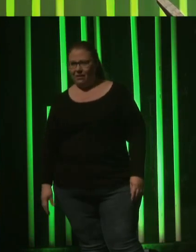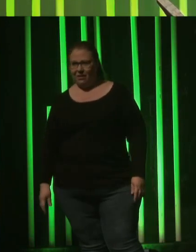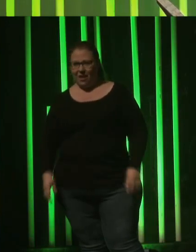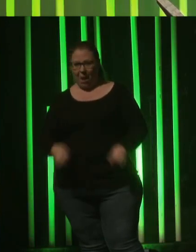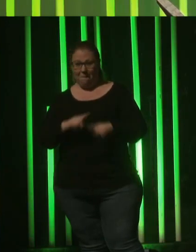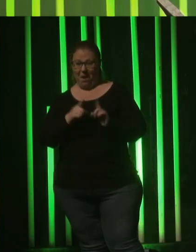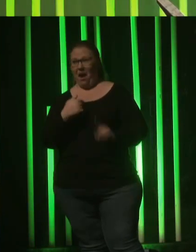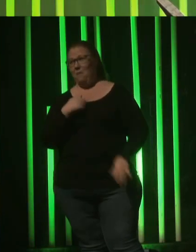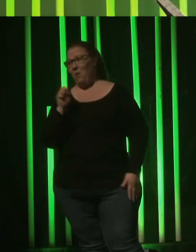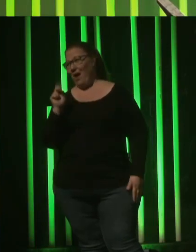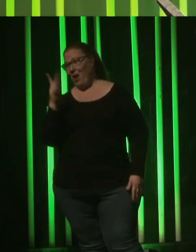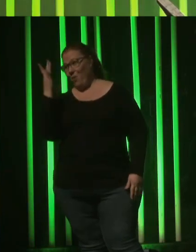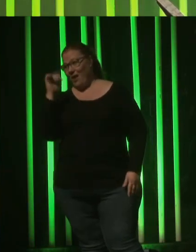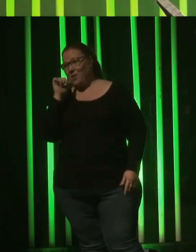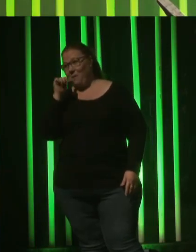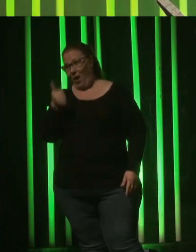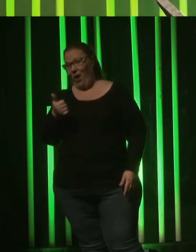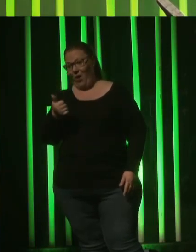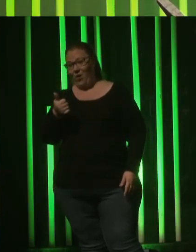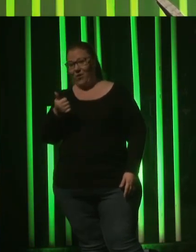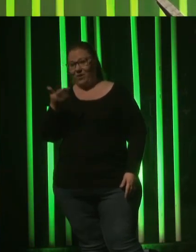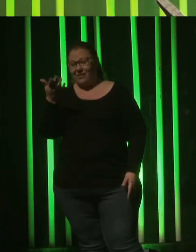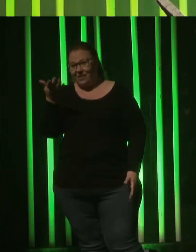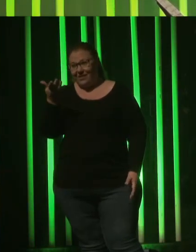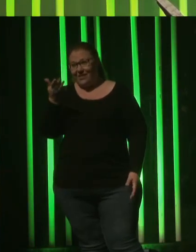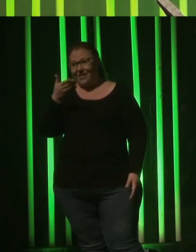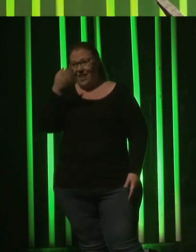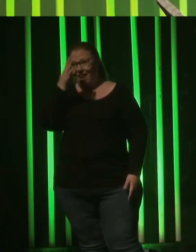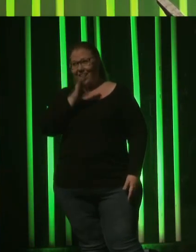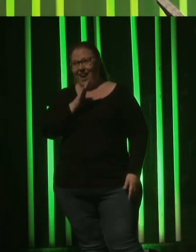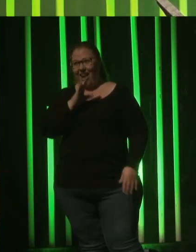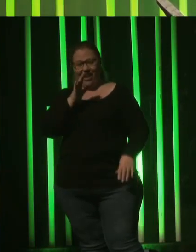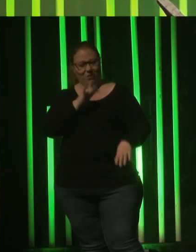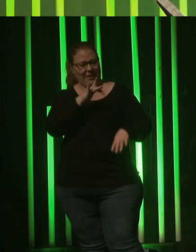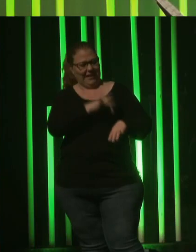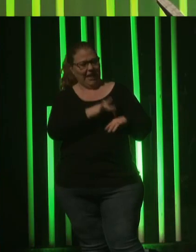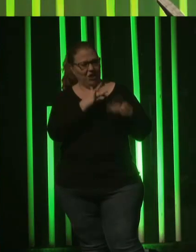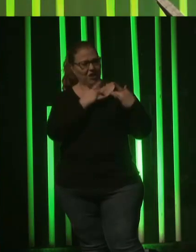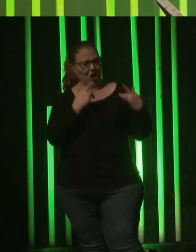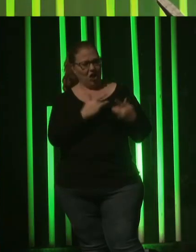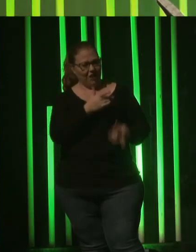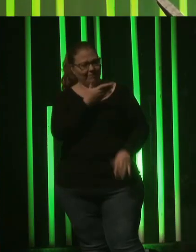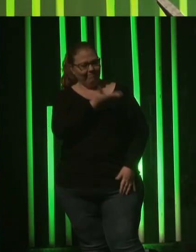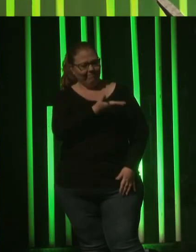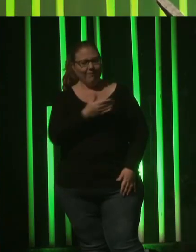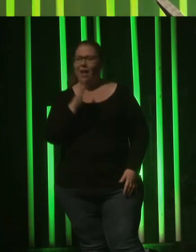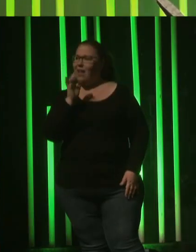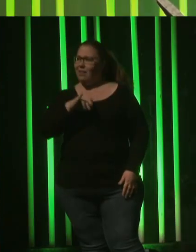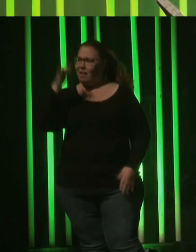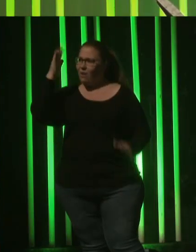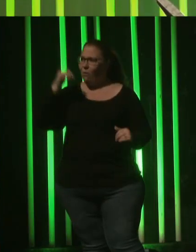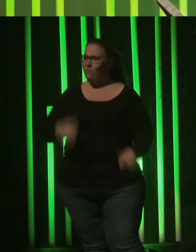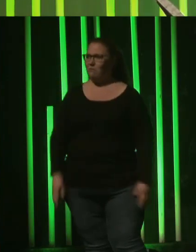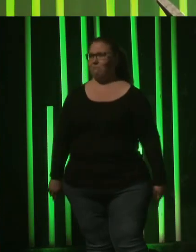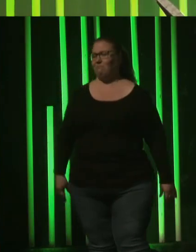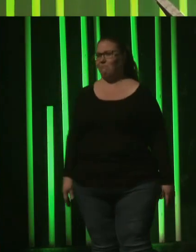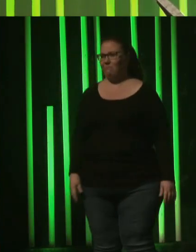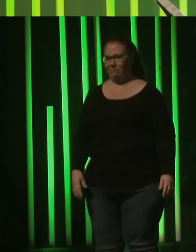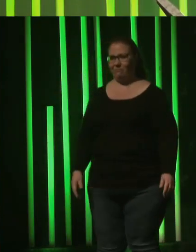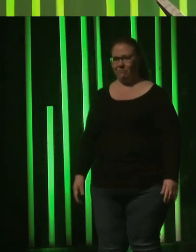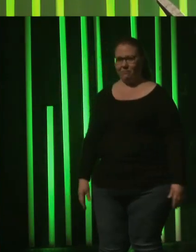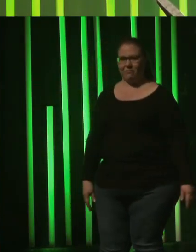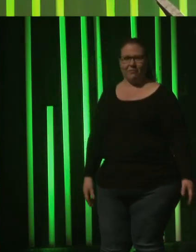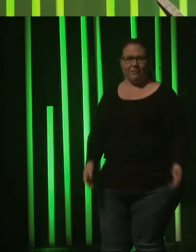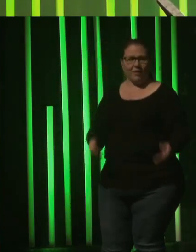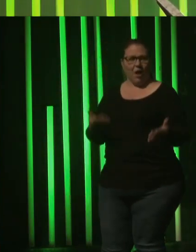But I'm gonna be all right because tomorrow God's gonna, he's gonna touch his heart. That's hope.